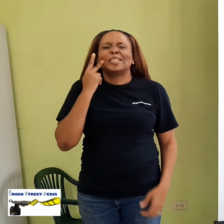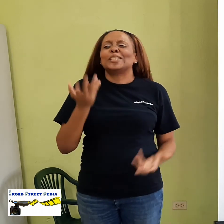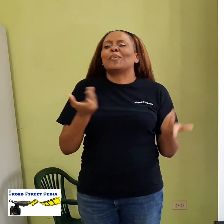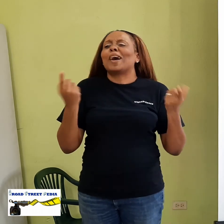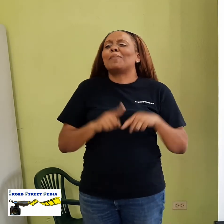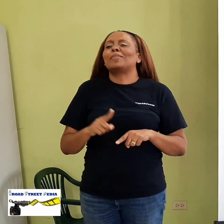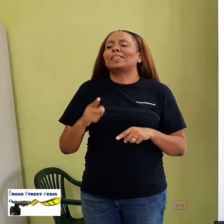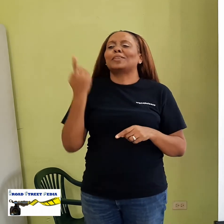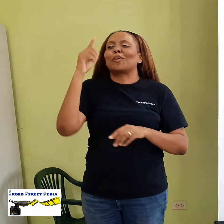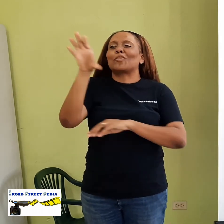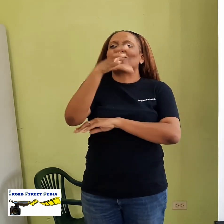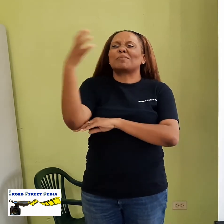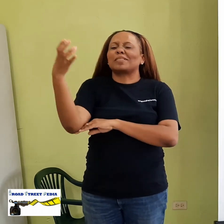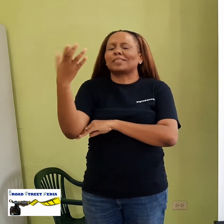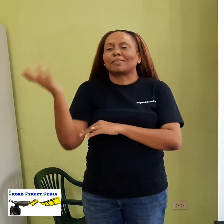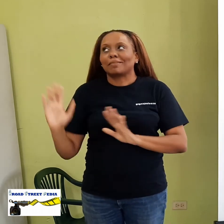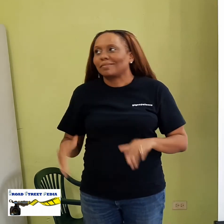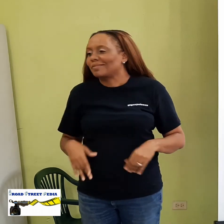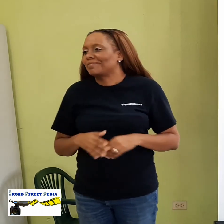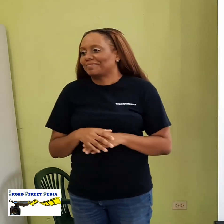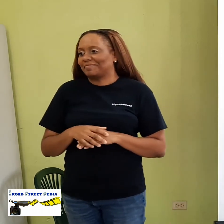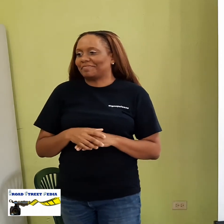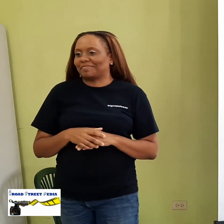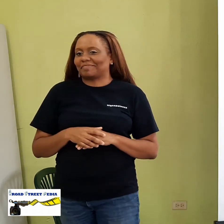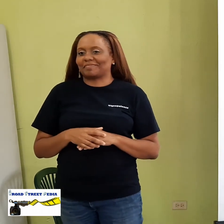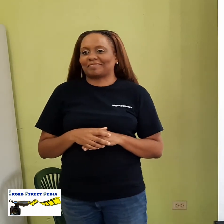yeah? So in no particular order,